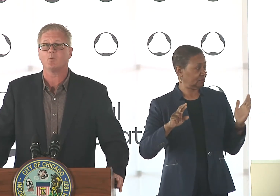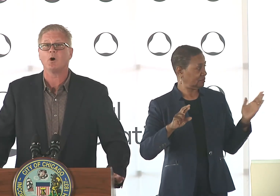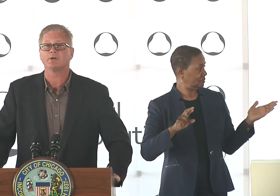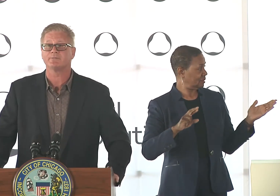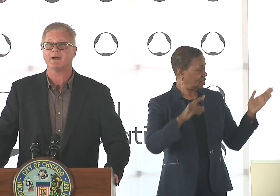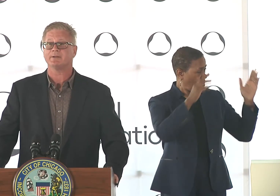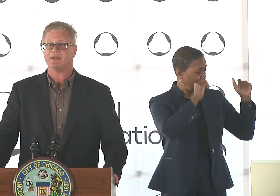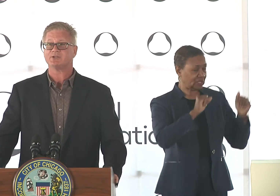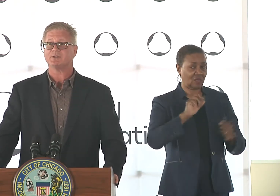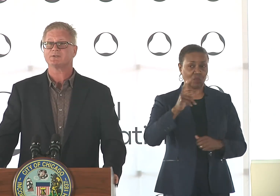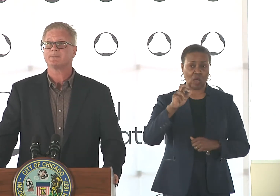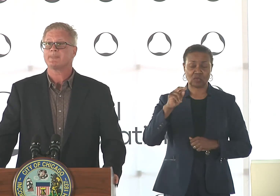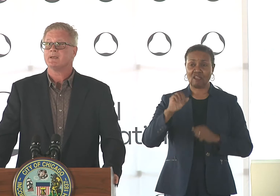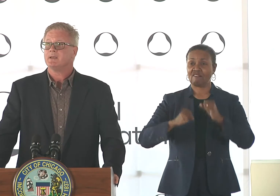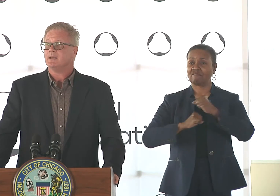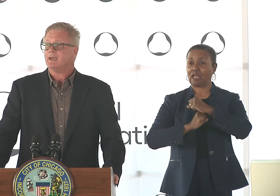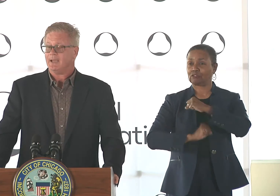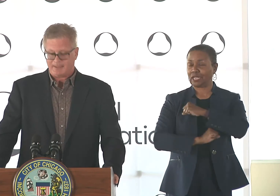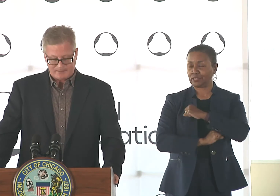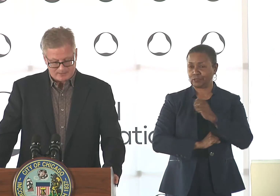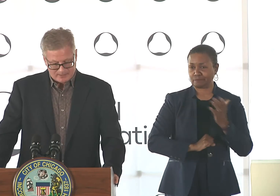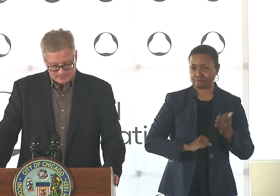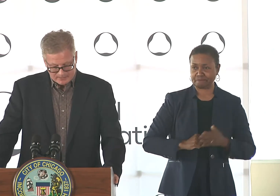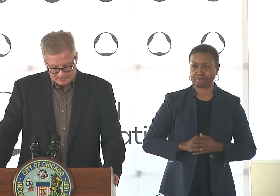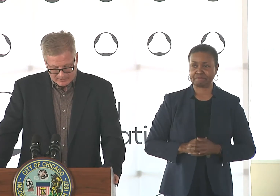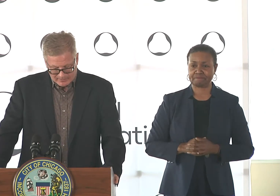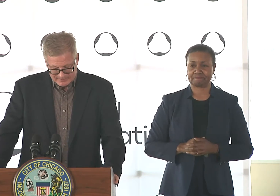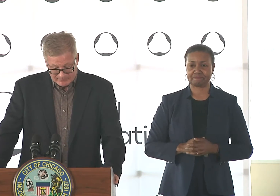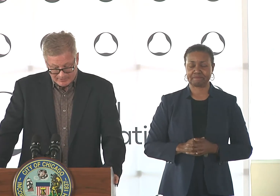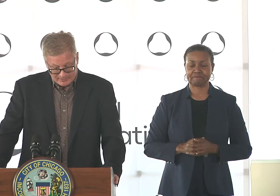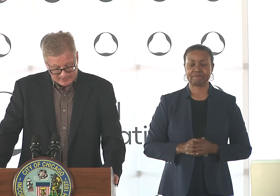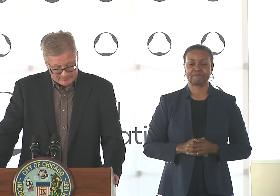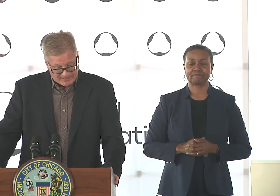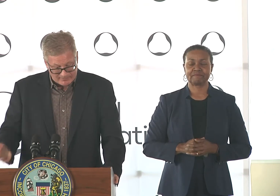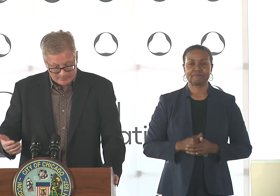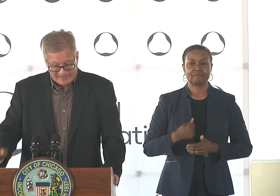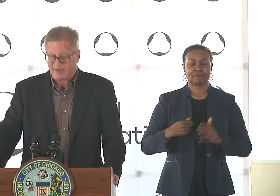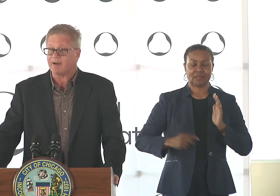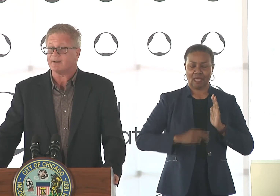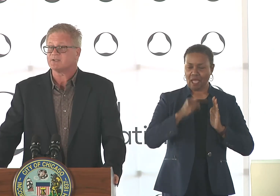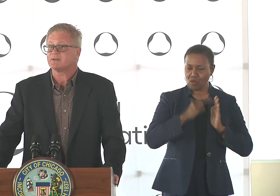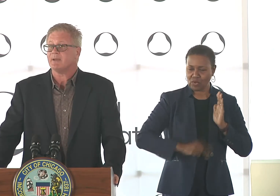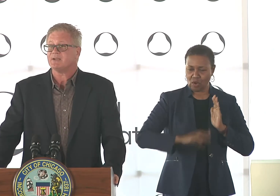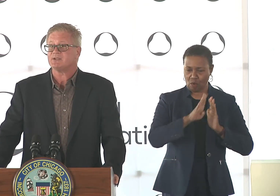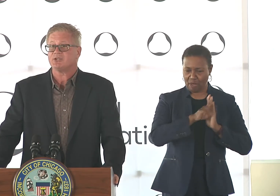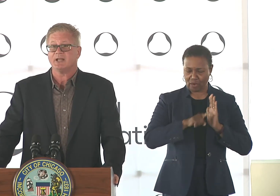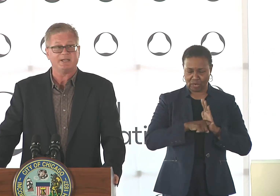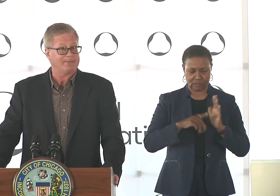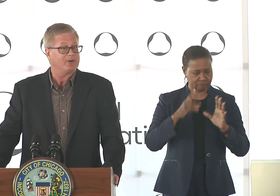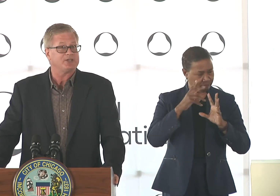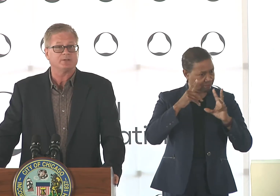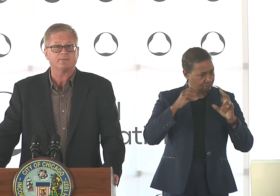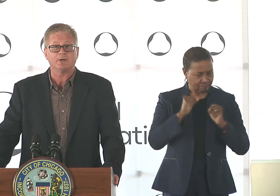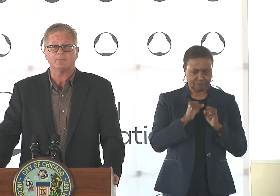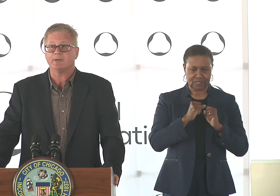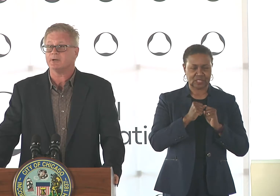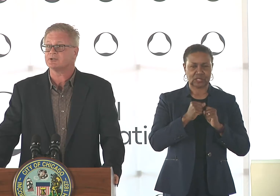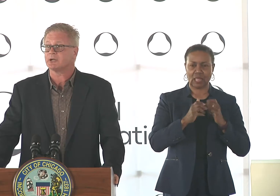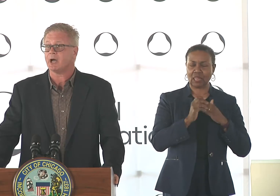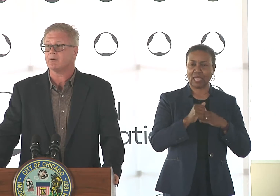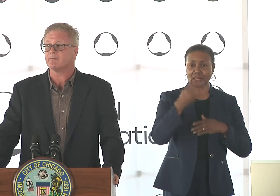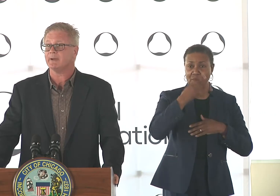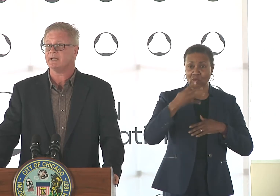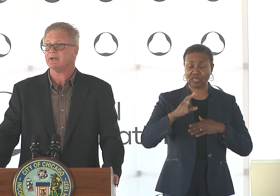president of the Walter Foundations. And you know, as I read about her background, it's just amazing. She led an immigration firm